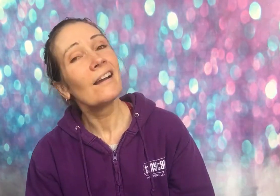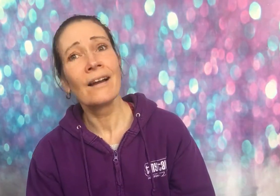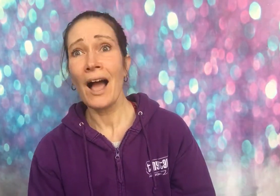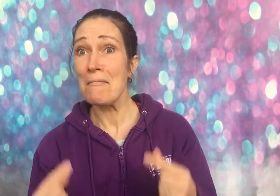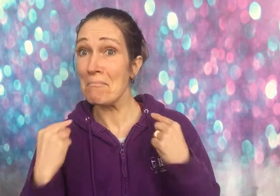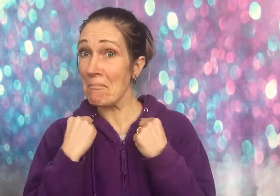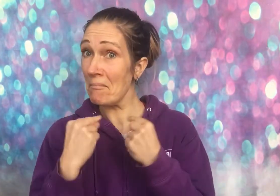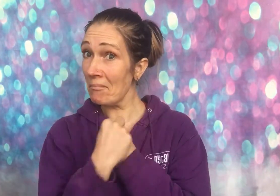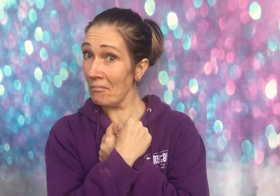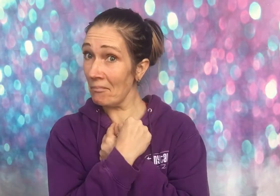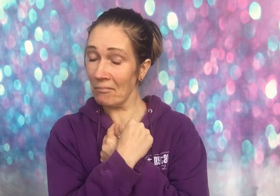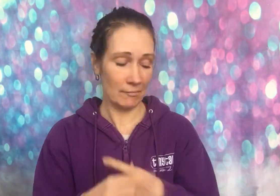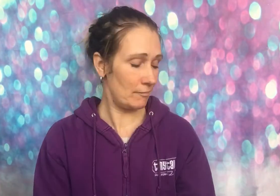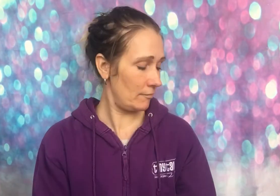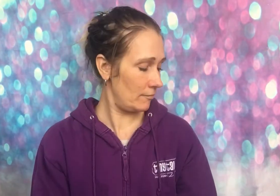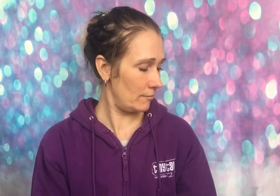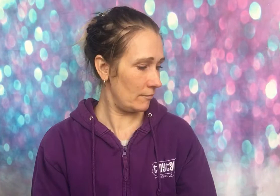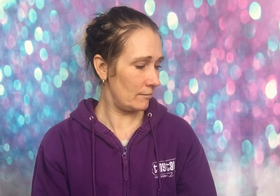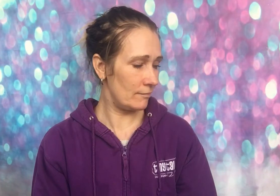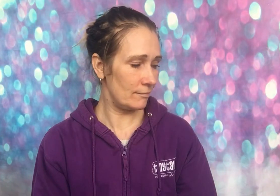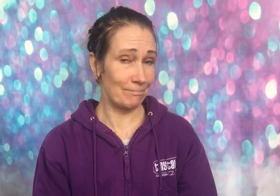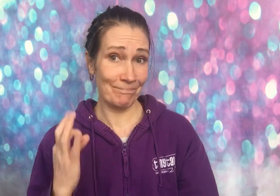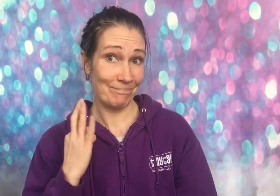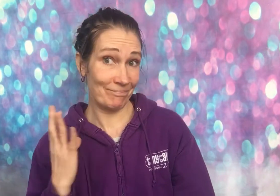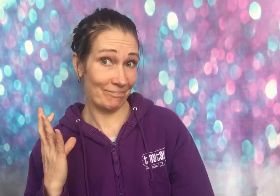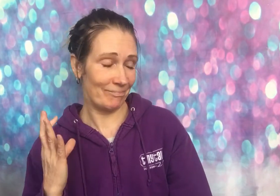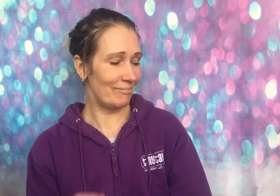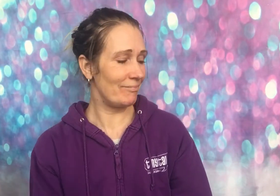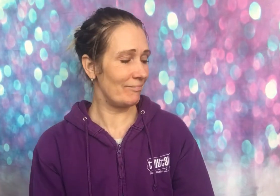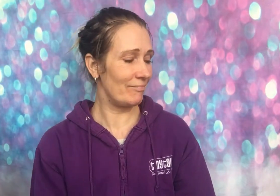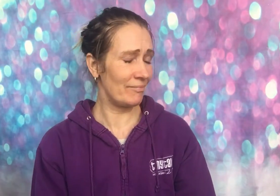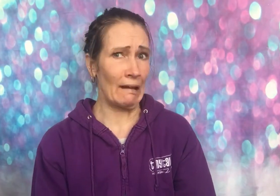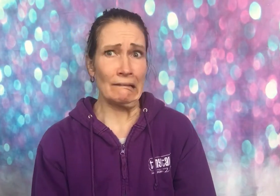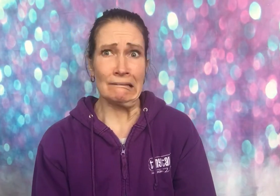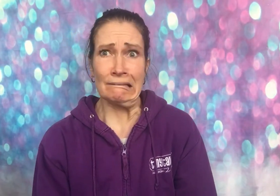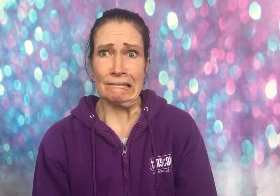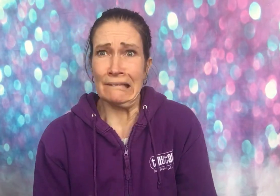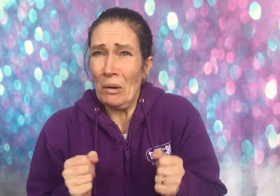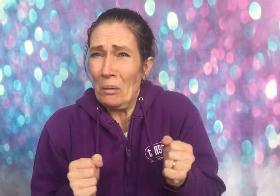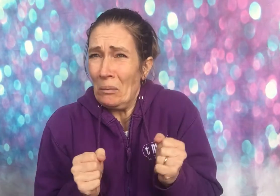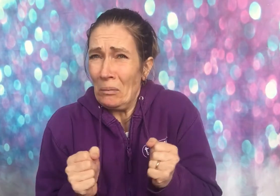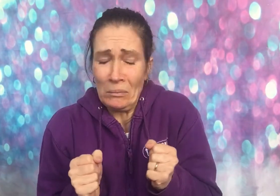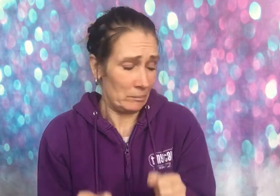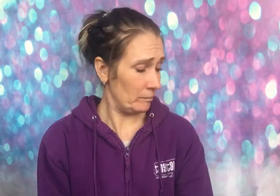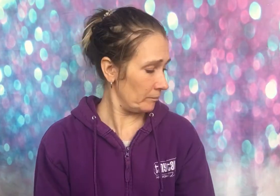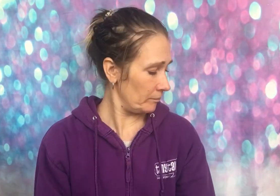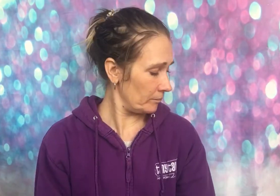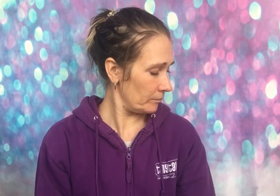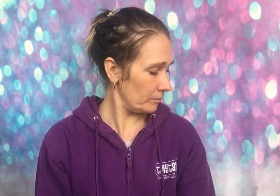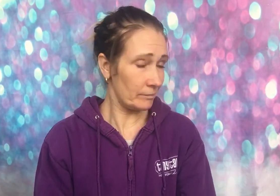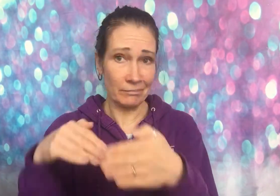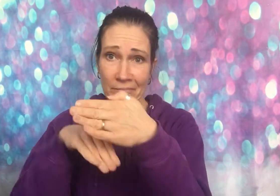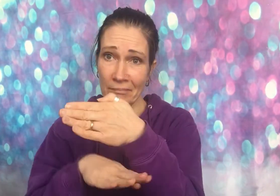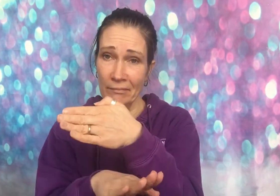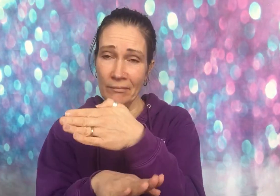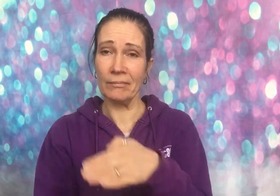tie. The tie looks neat, but I've got bare feet. Under the mat, he finds his